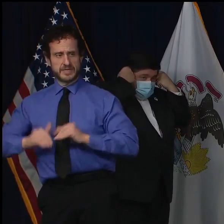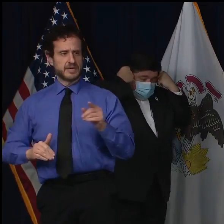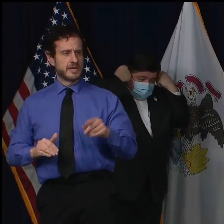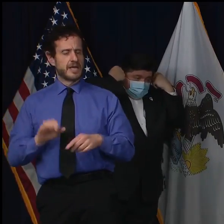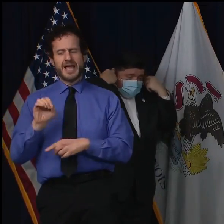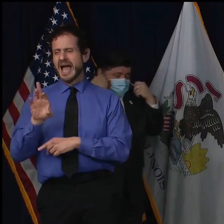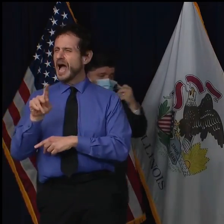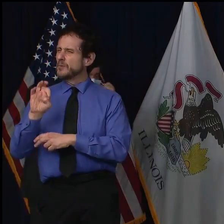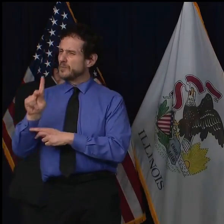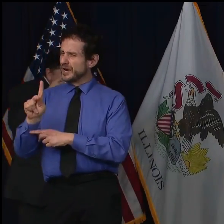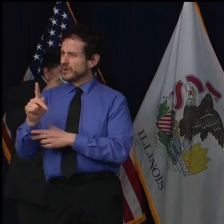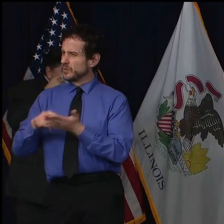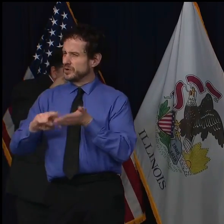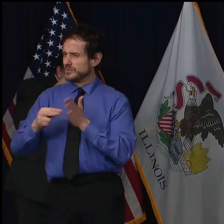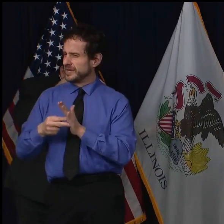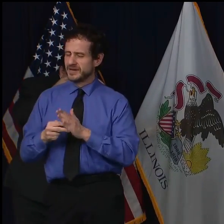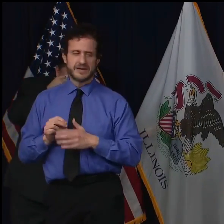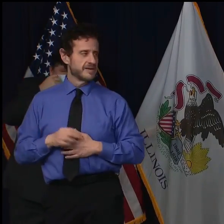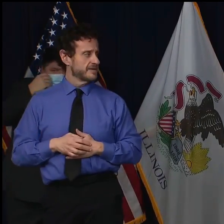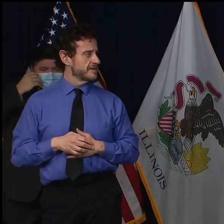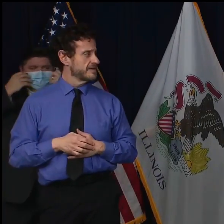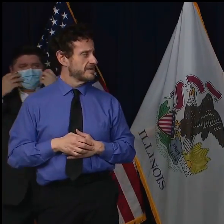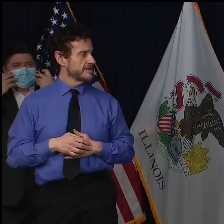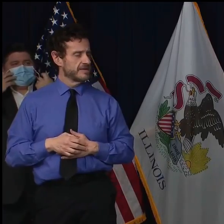outbreak. Is there a certain number? Yeah, so